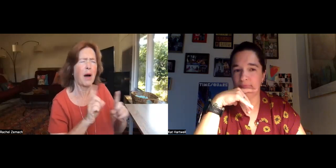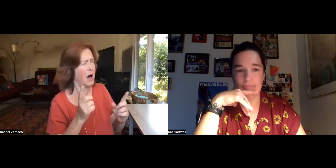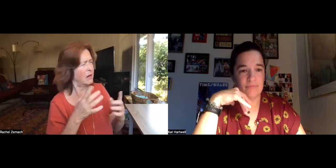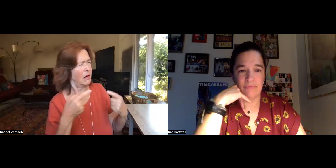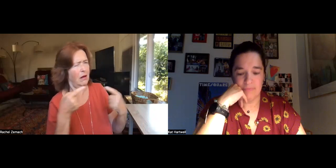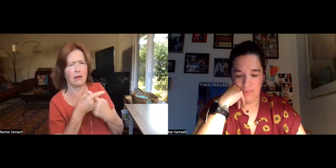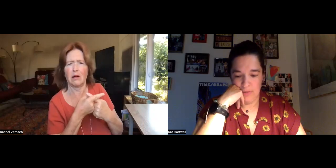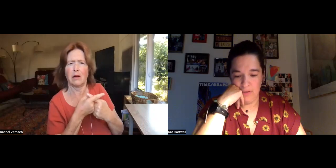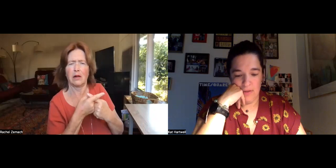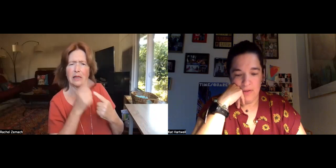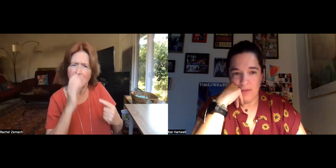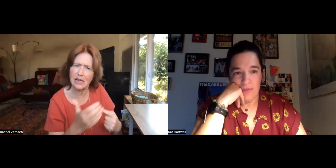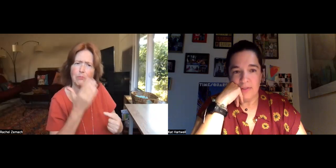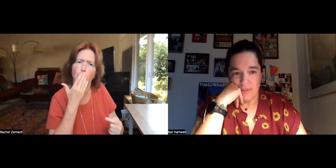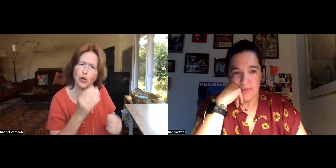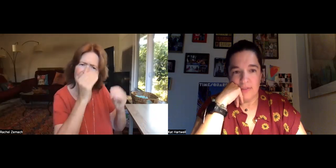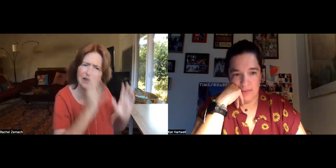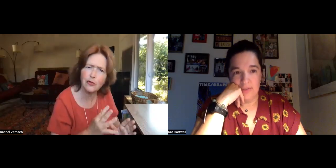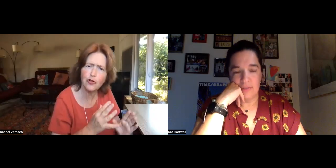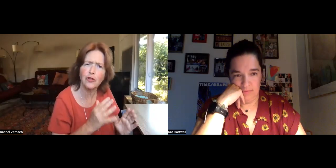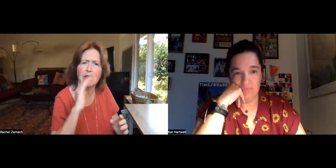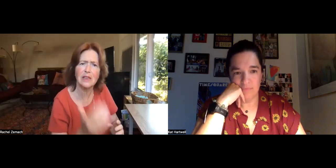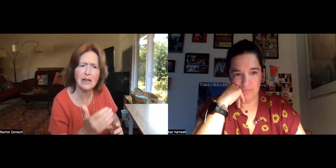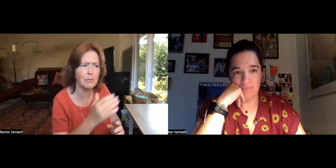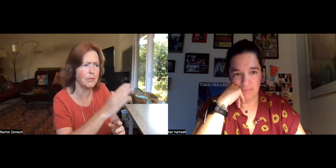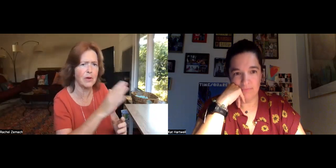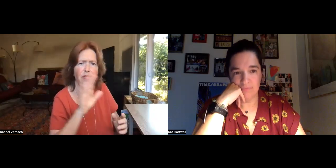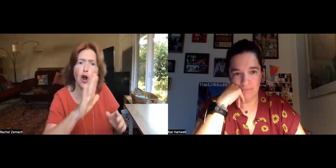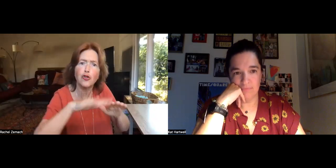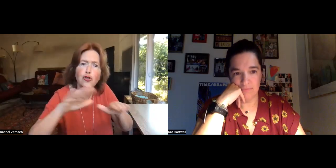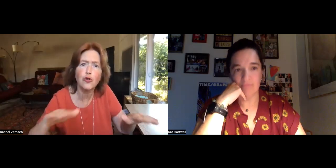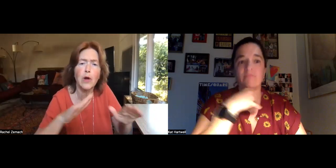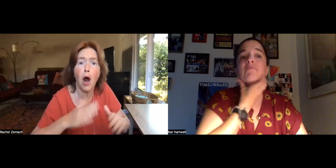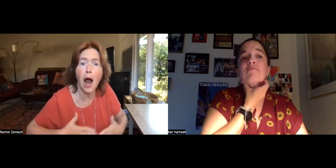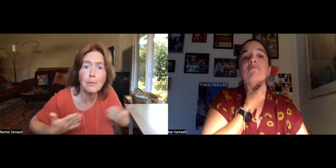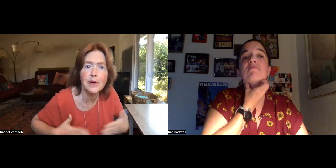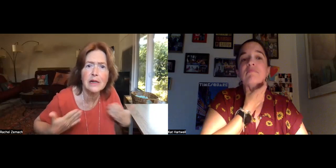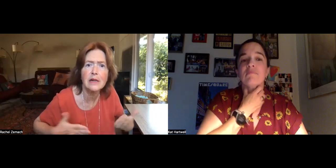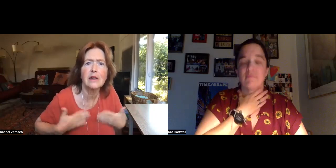But them good teachers, them their children would be